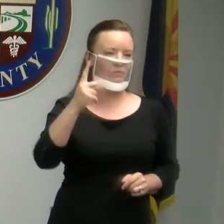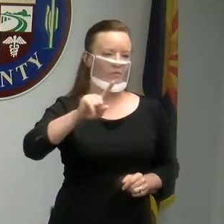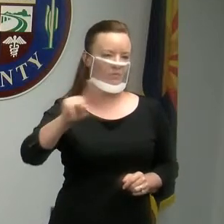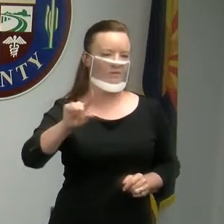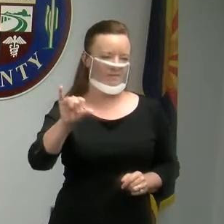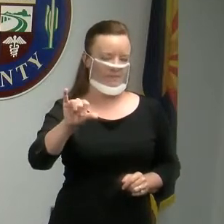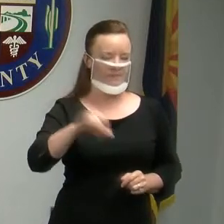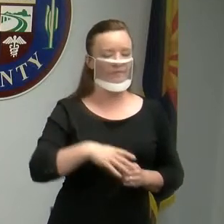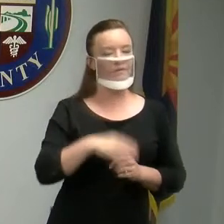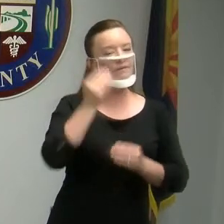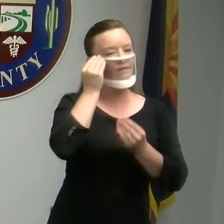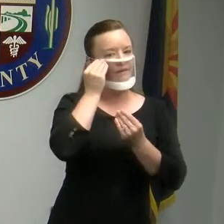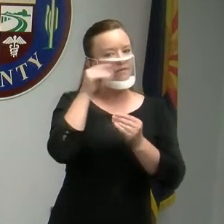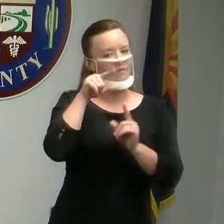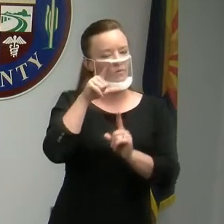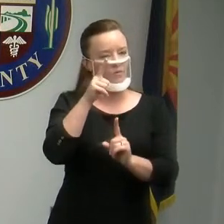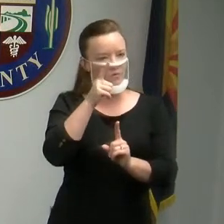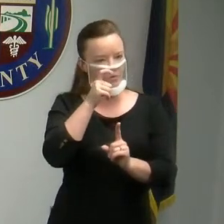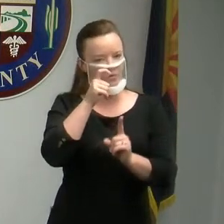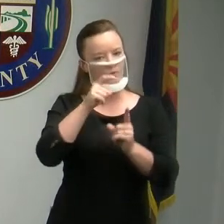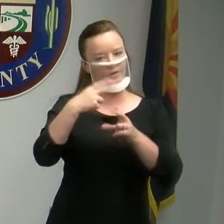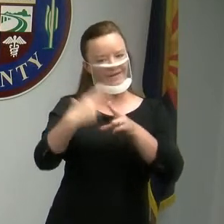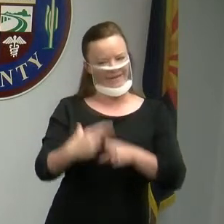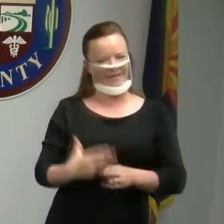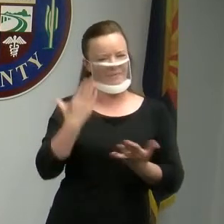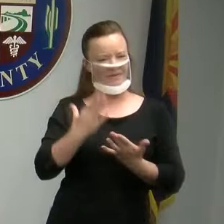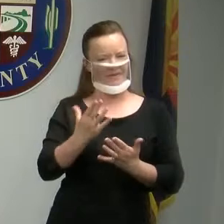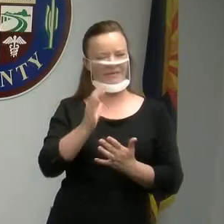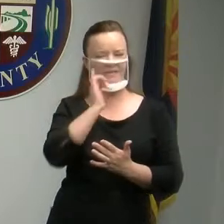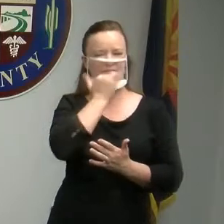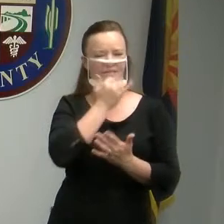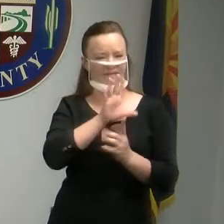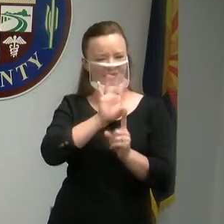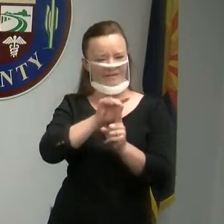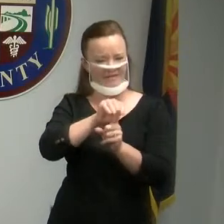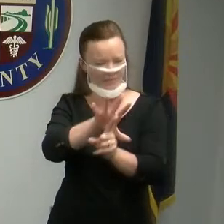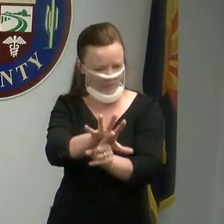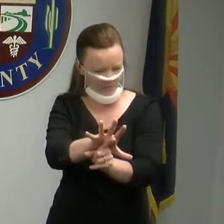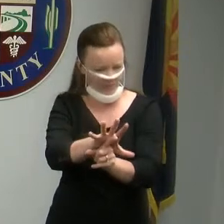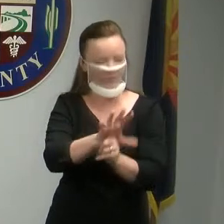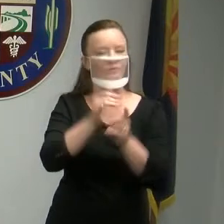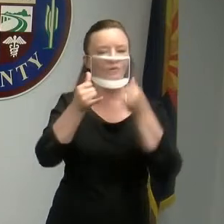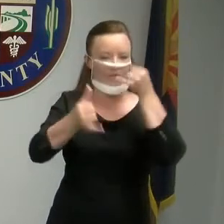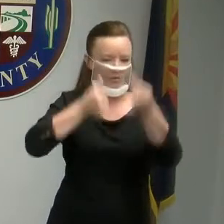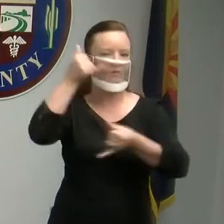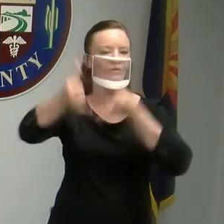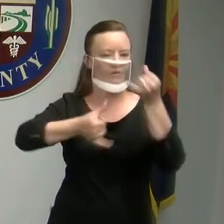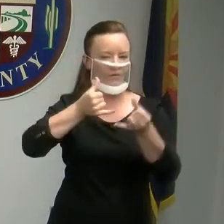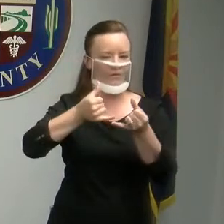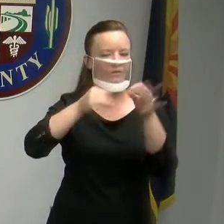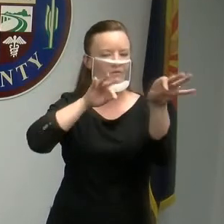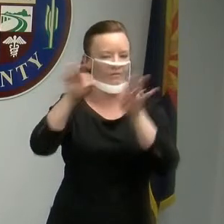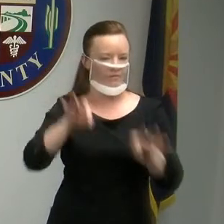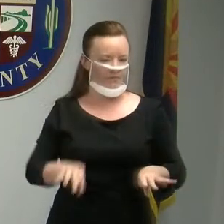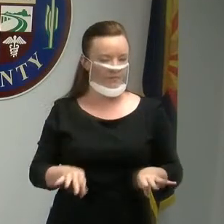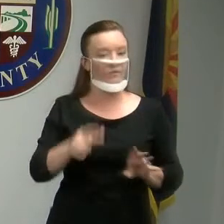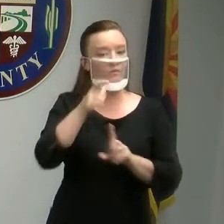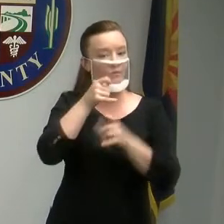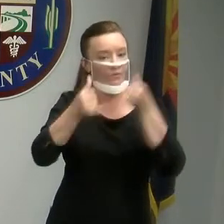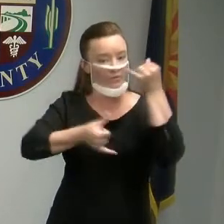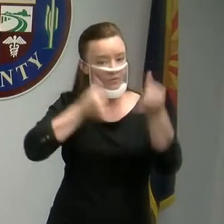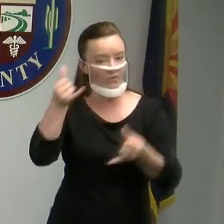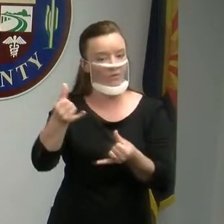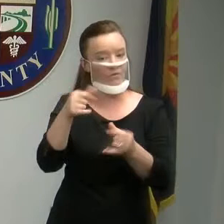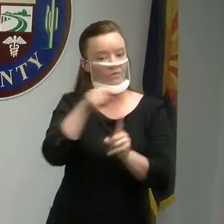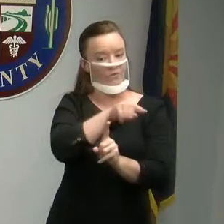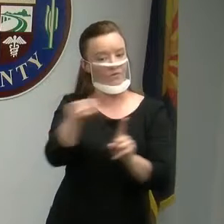been exposed and provides specific recommendations to them based on the exposure. These are the contact tracers, and they